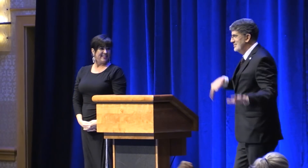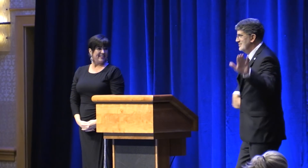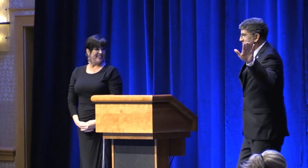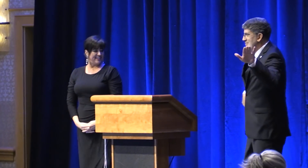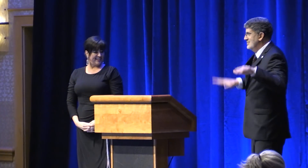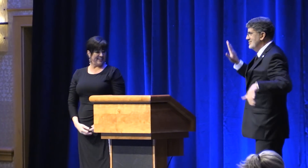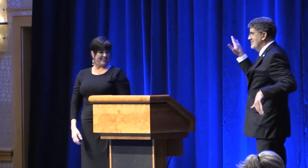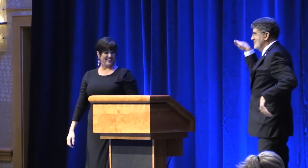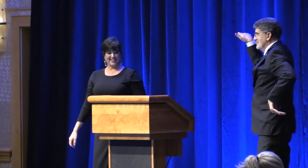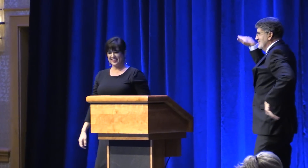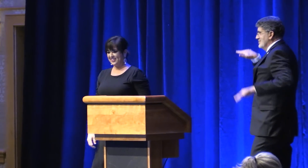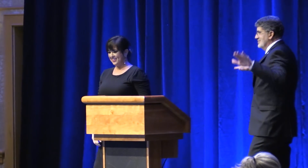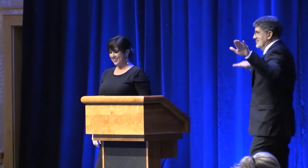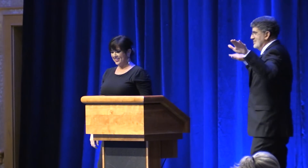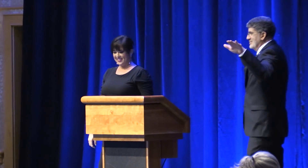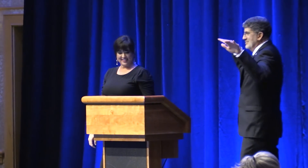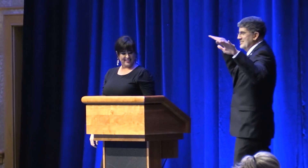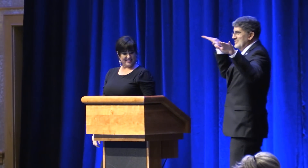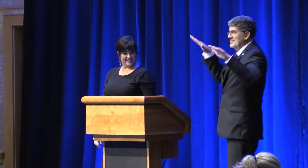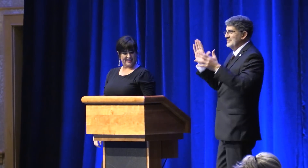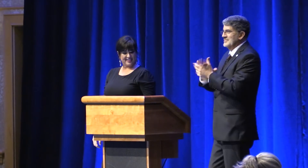Tap your neighbor. Get their attention.